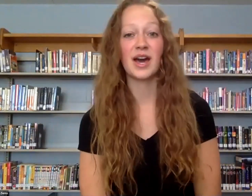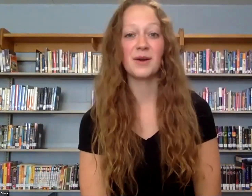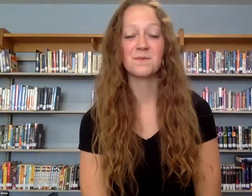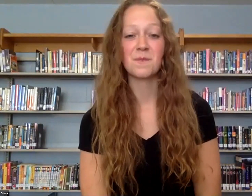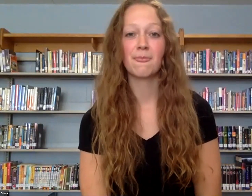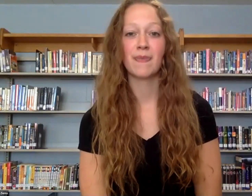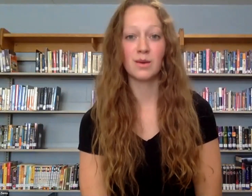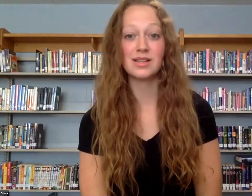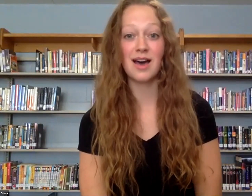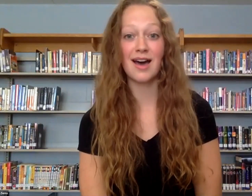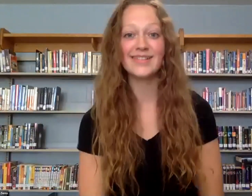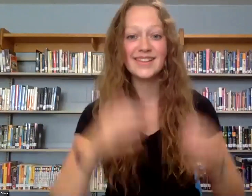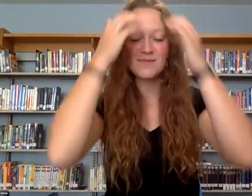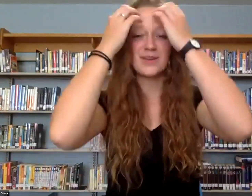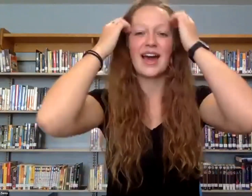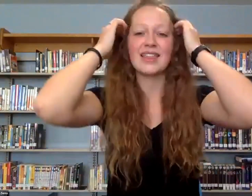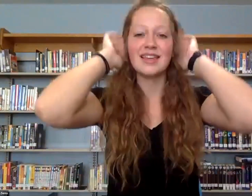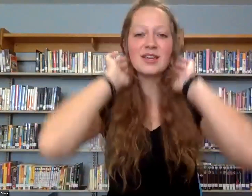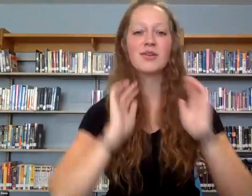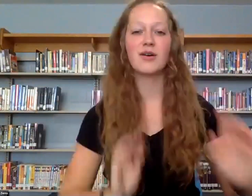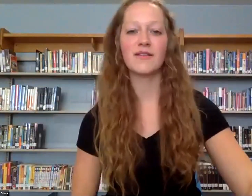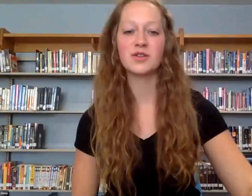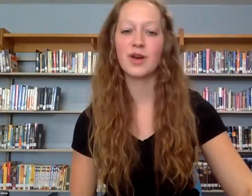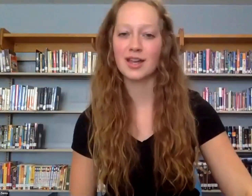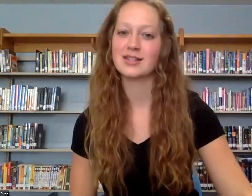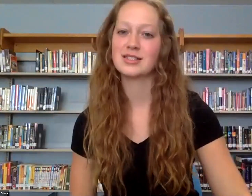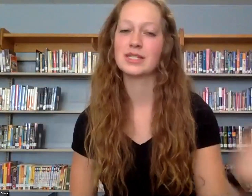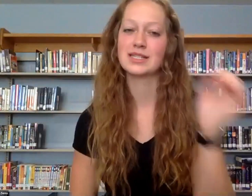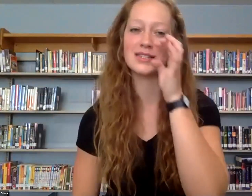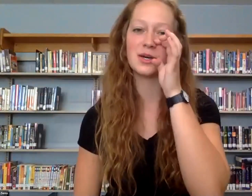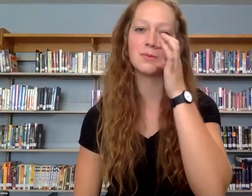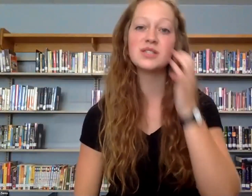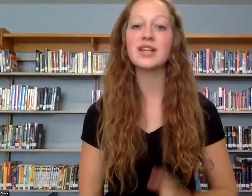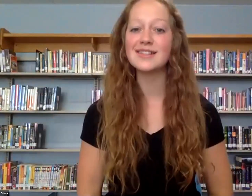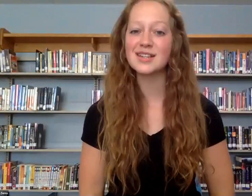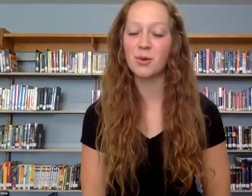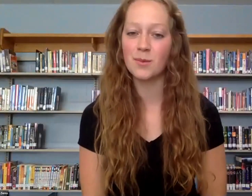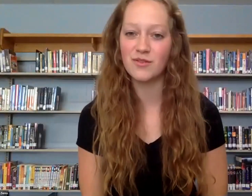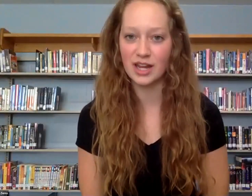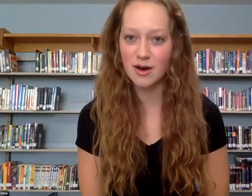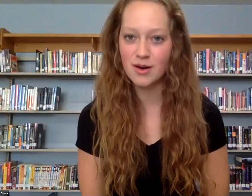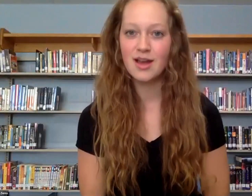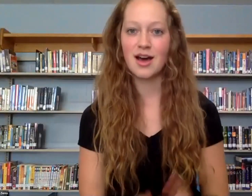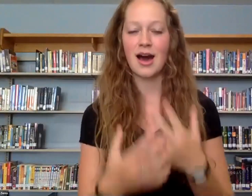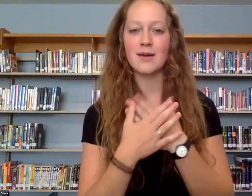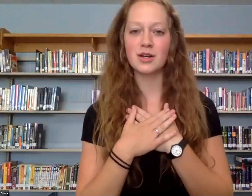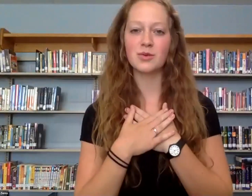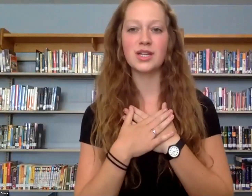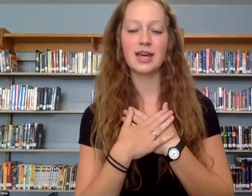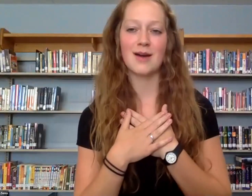Okay, that was a lot, but I think you know enough to recognize some of the signs. So Miss Renee is gonna pull up the video. I'm gonna read the captions